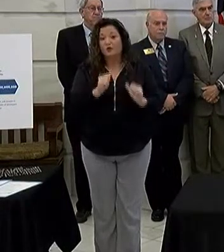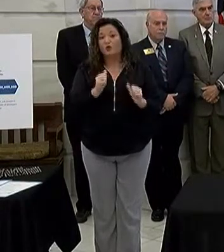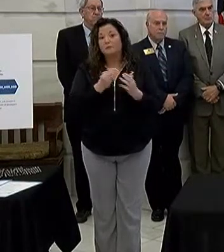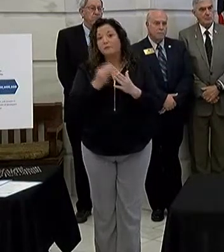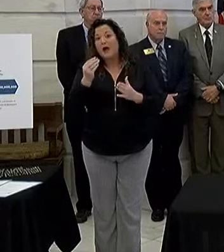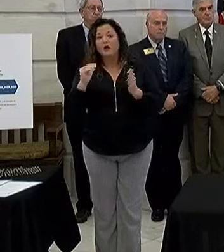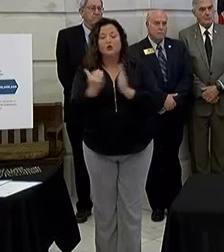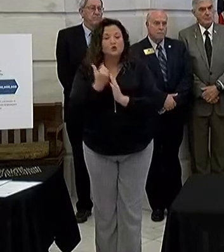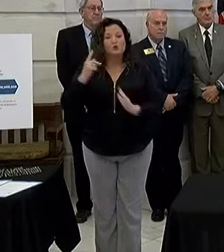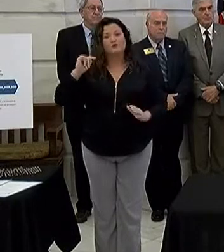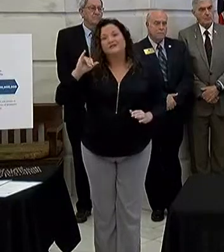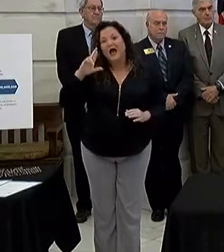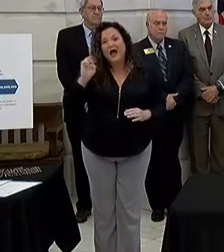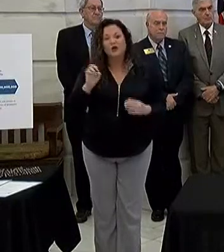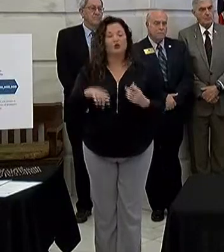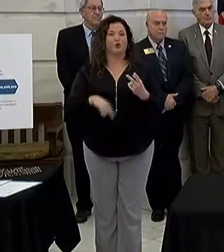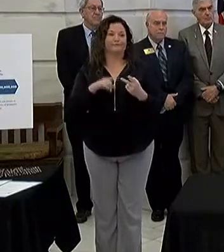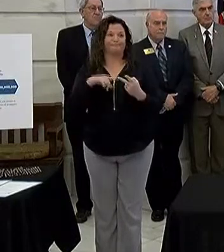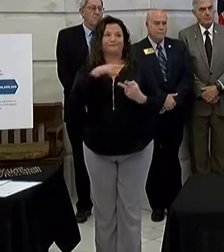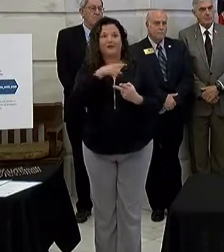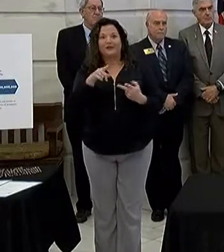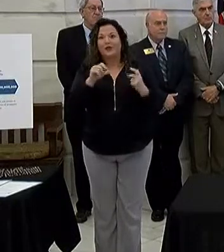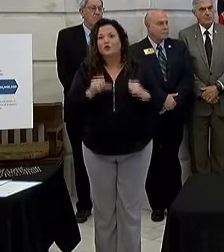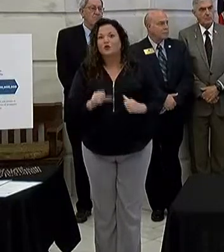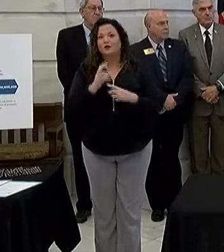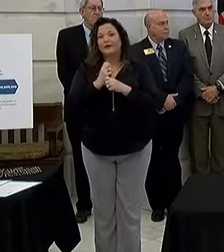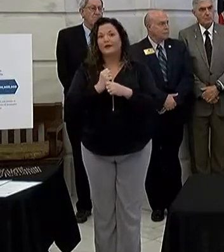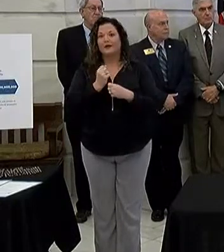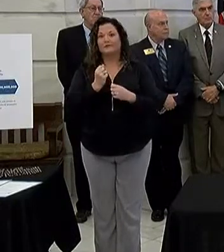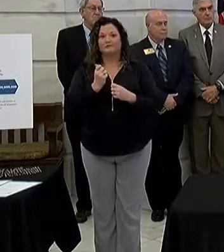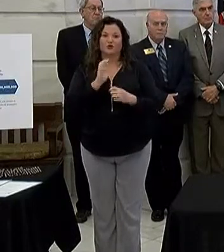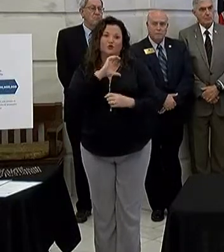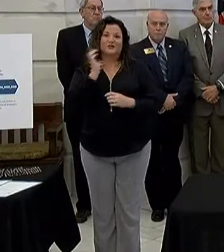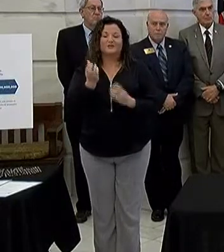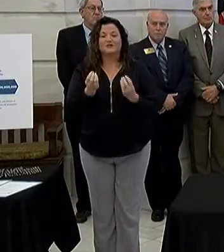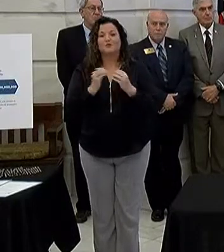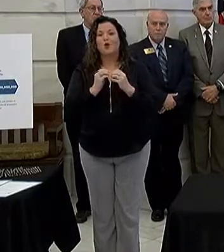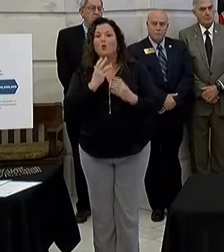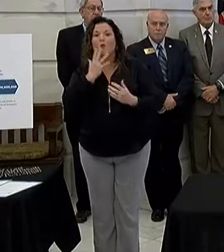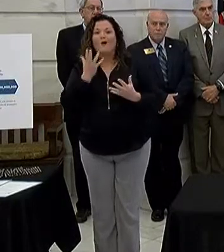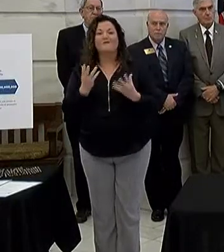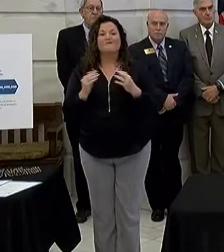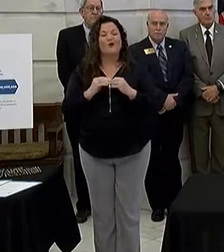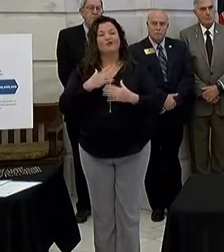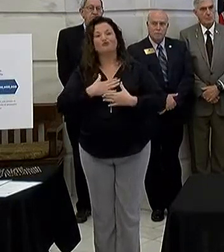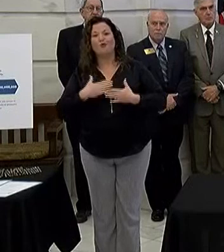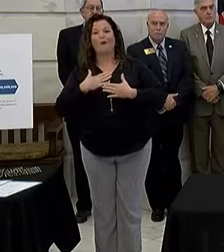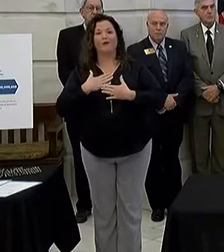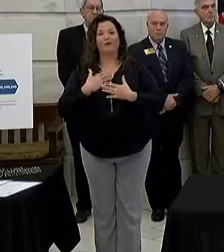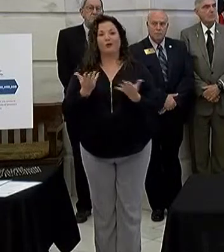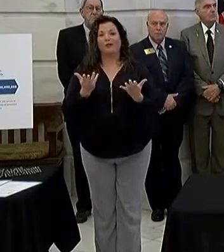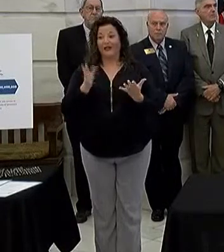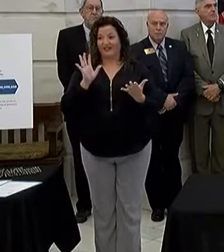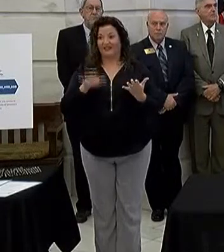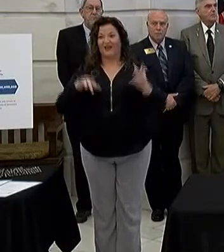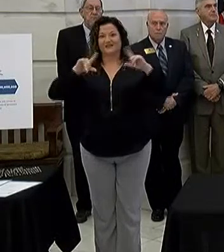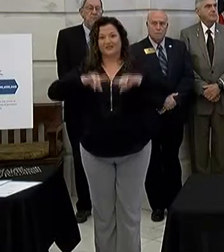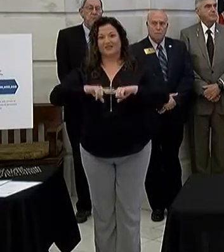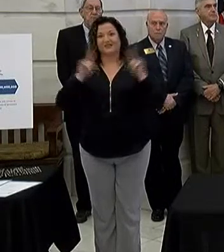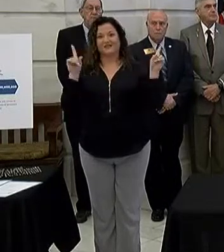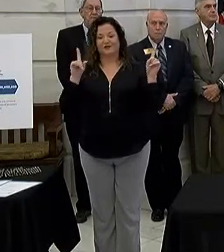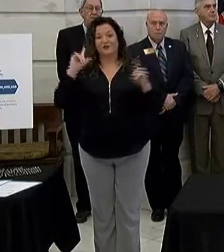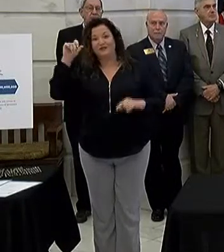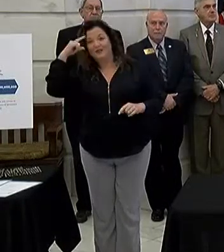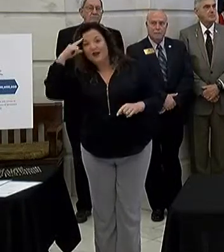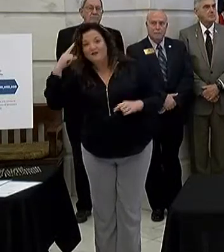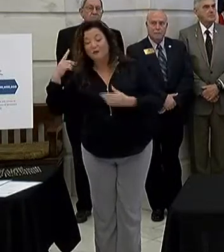of tires, or they can have a warmer Christmas and a more enjoyable Christmas. That is the difference of having the